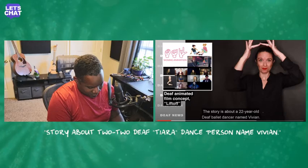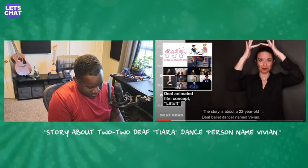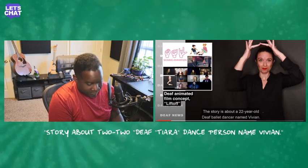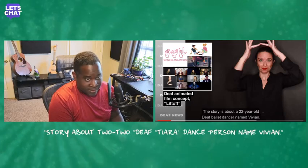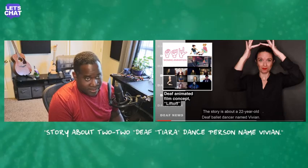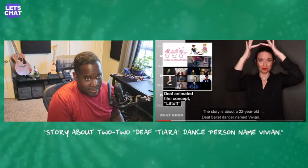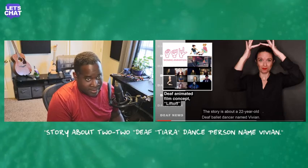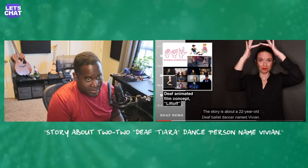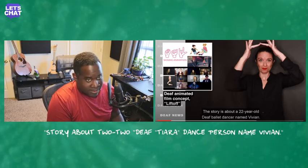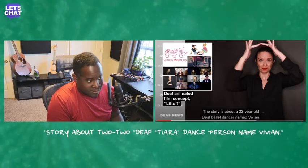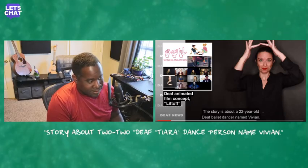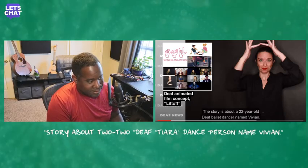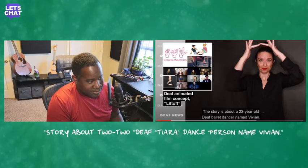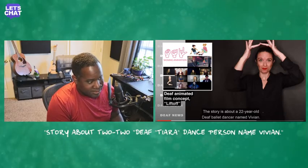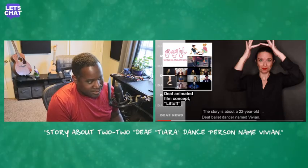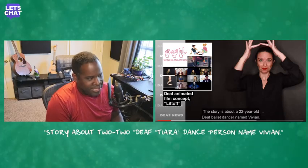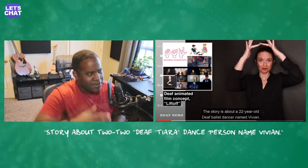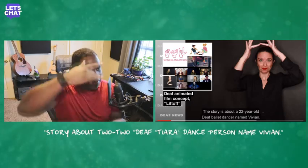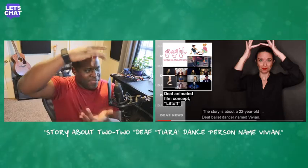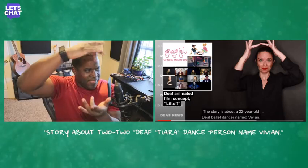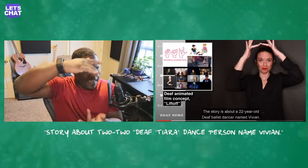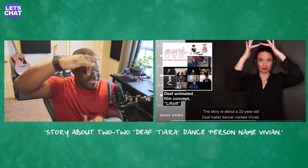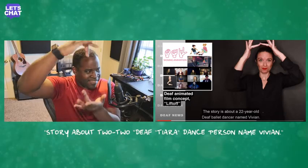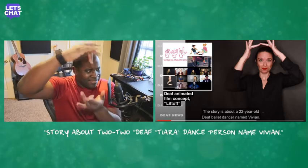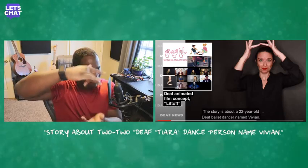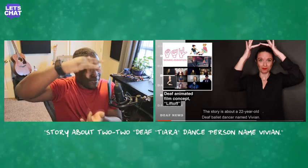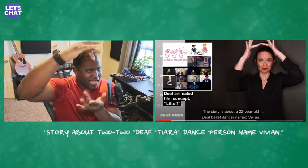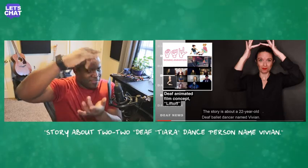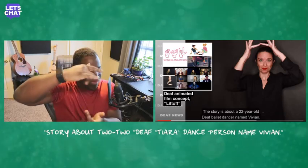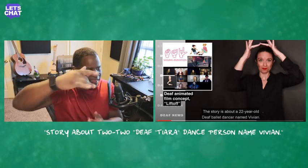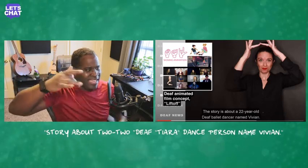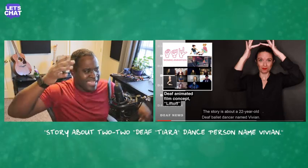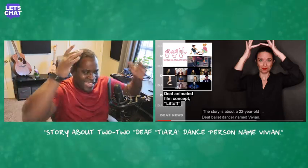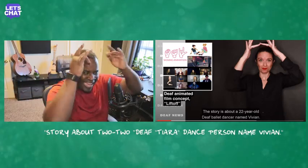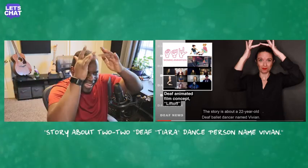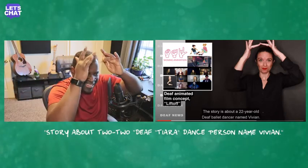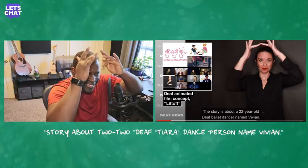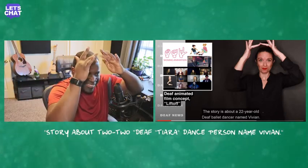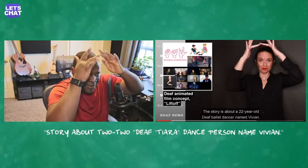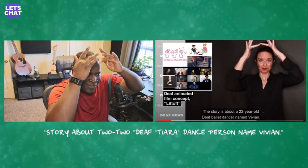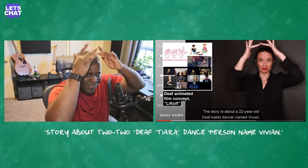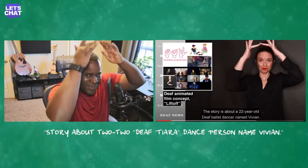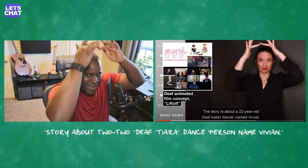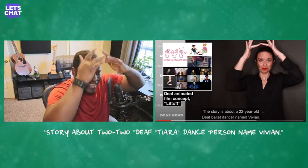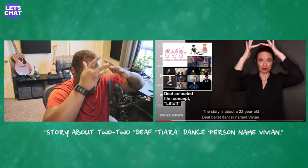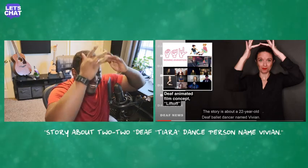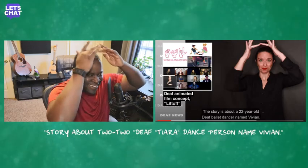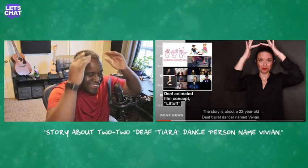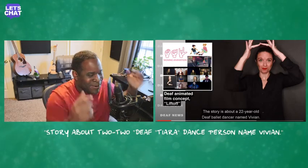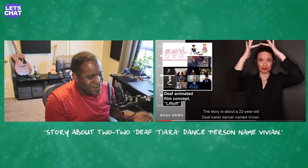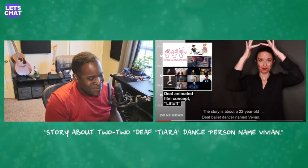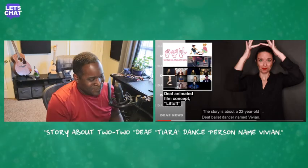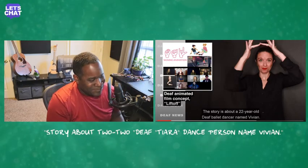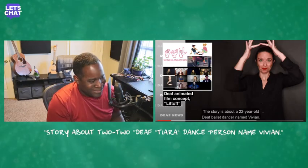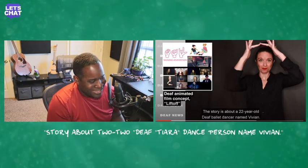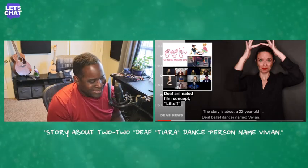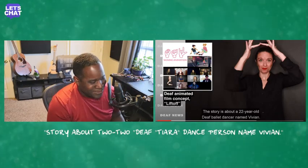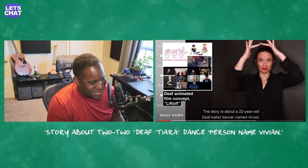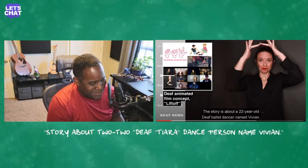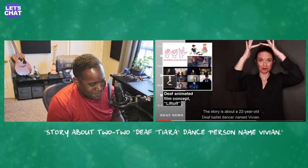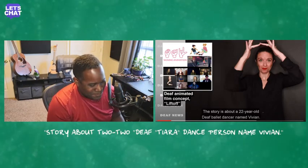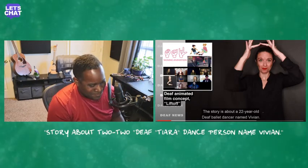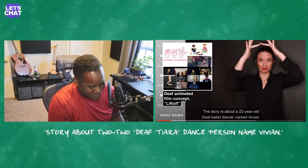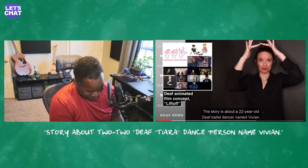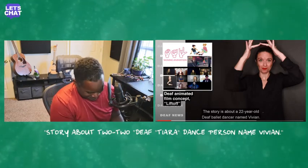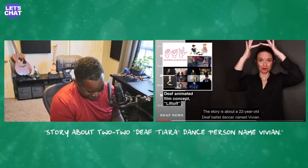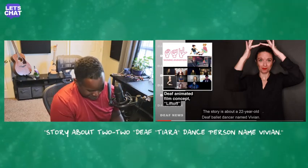Let's just do this. You know, this as ballet kind of looks like what she's doing here a little